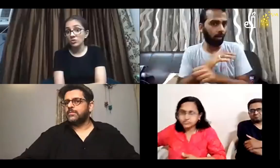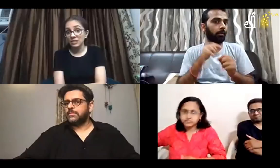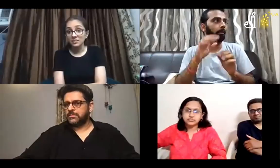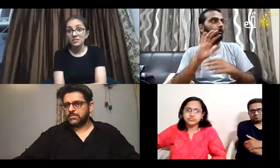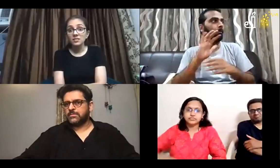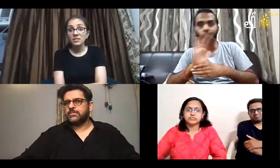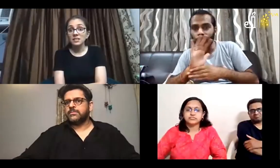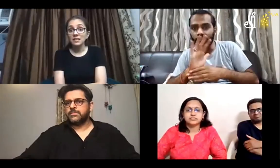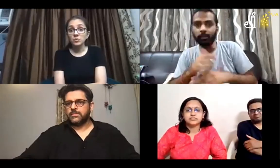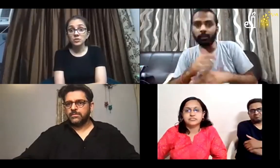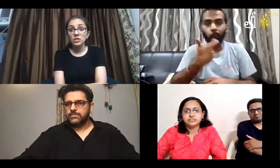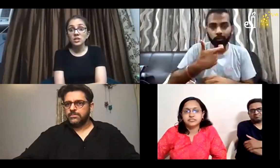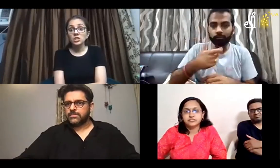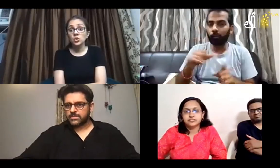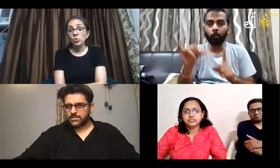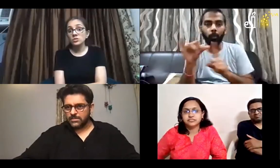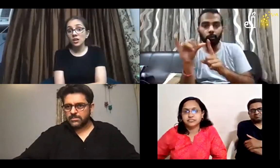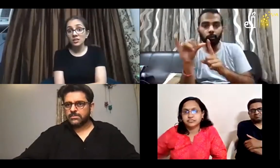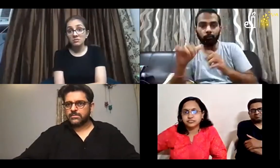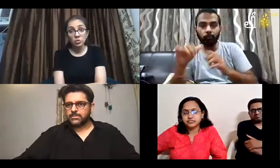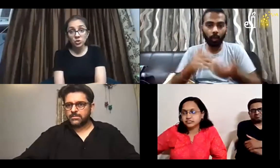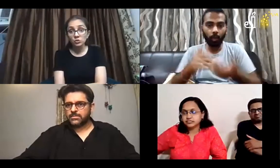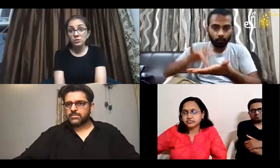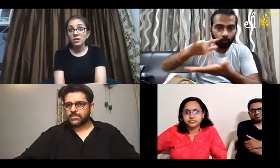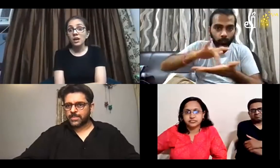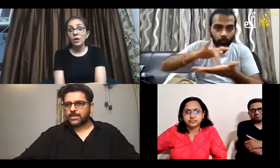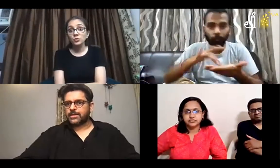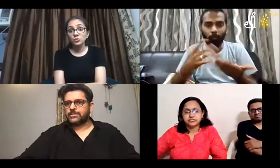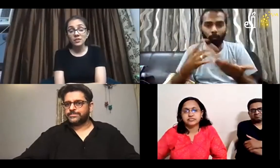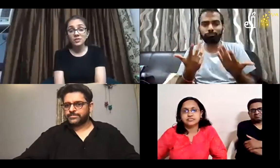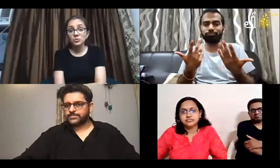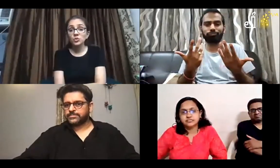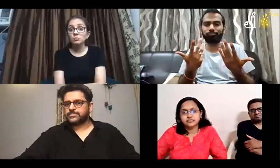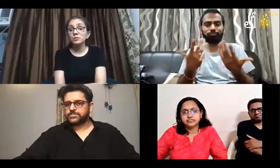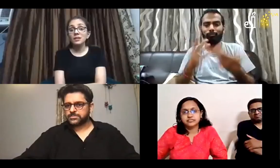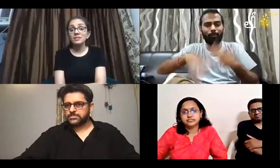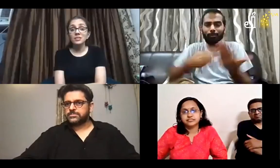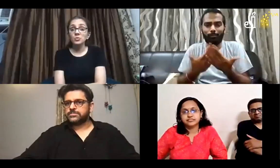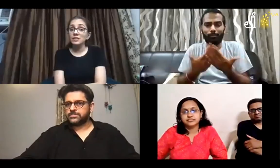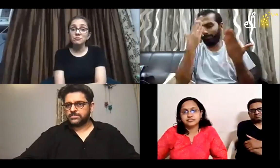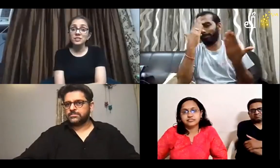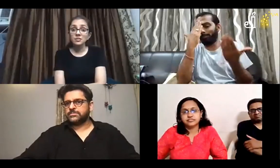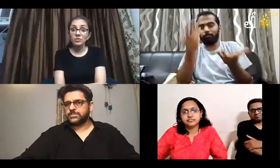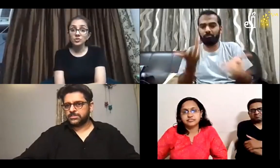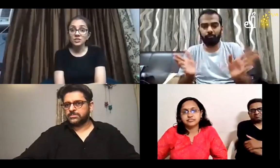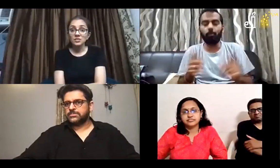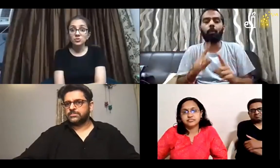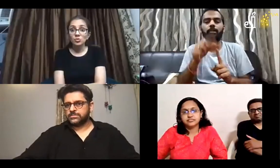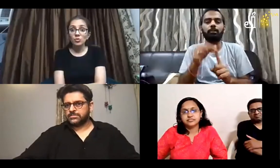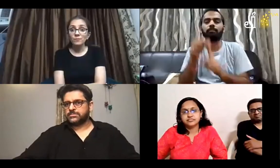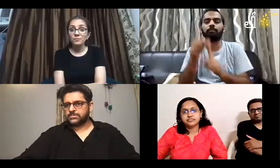ABCD already in sign language. He knows YouTube, how to run a YouTube, and he knows every